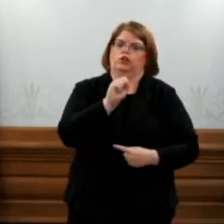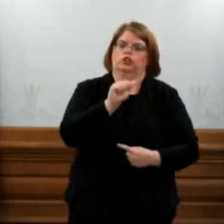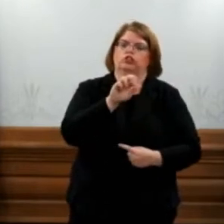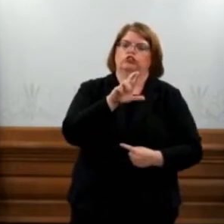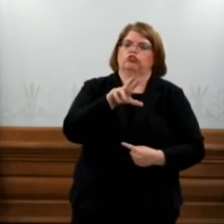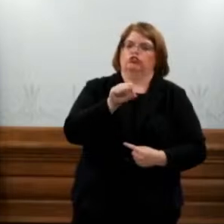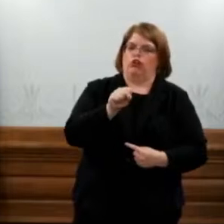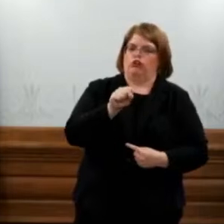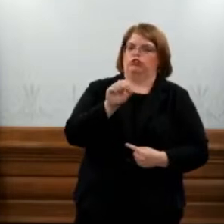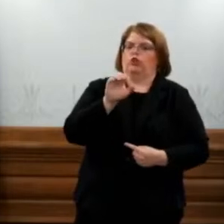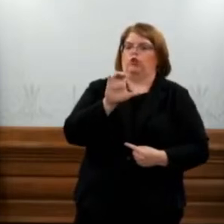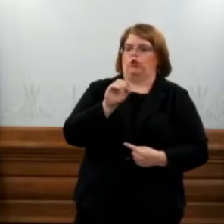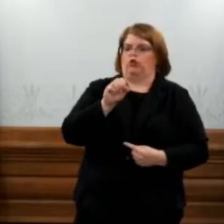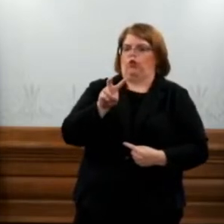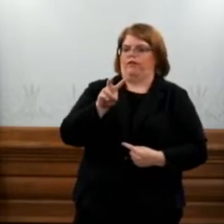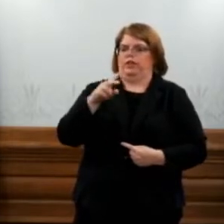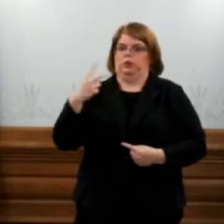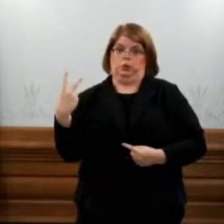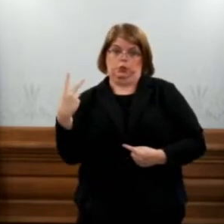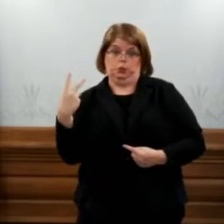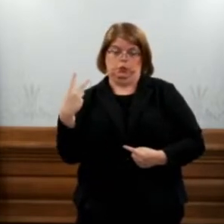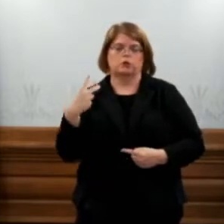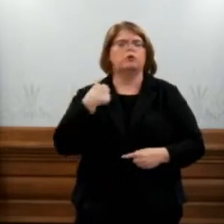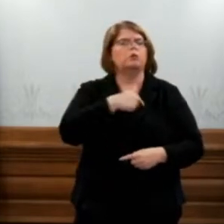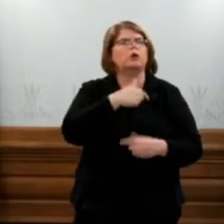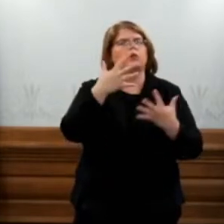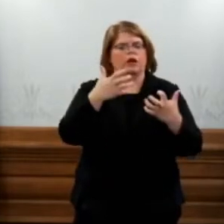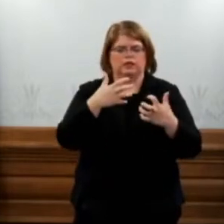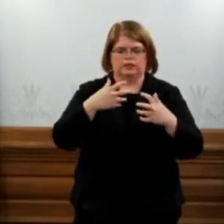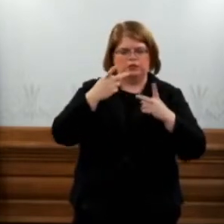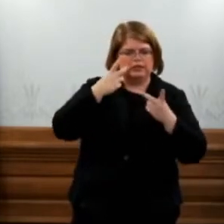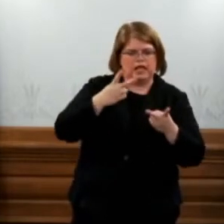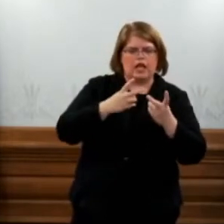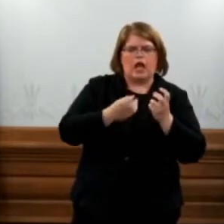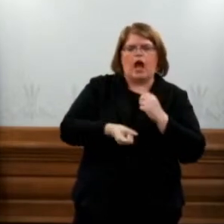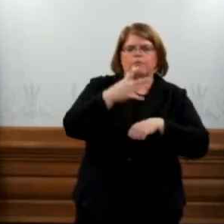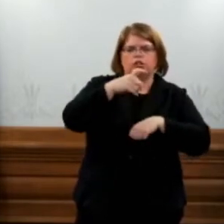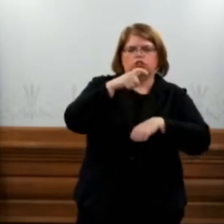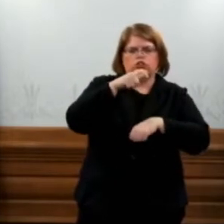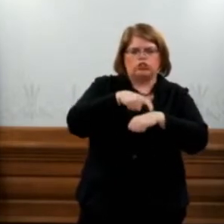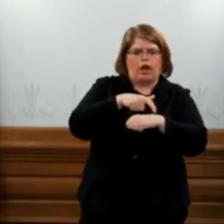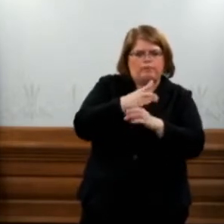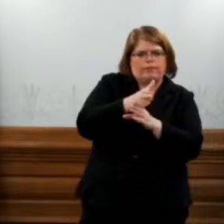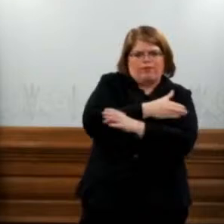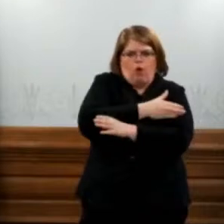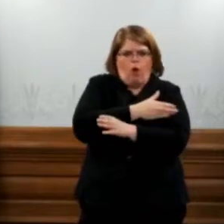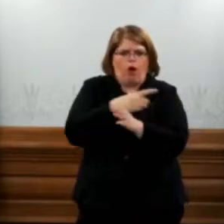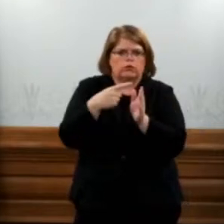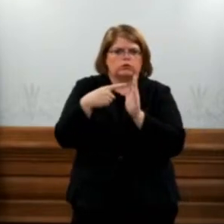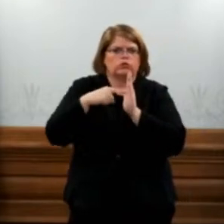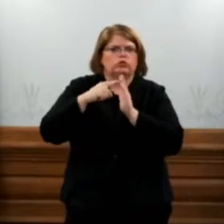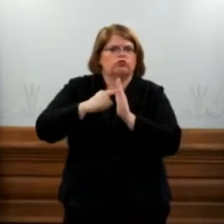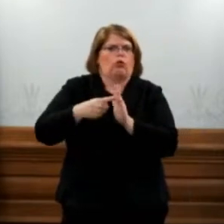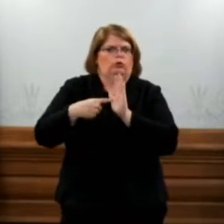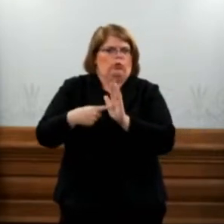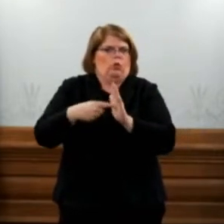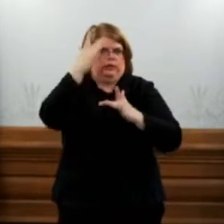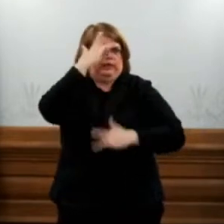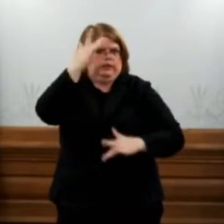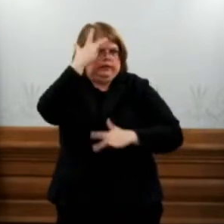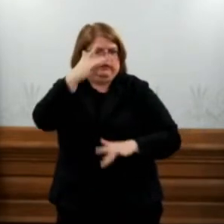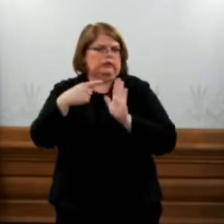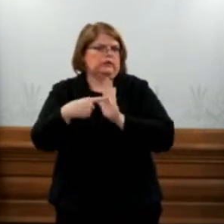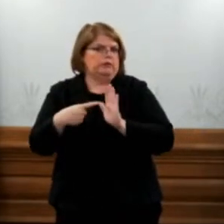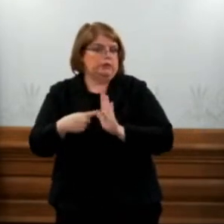infection, the things that we want to look at are the time to symptom onset or time of infection. That seems to be important. So are you